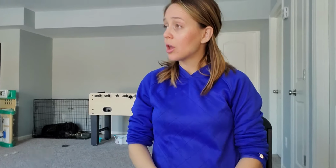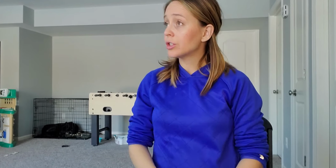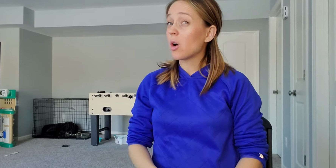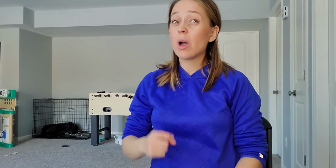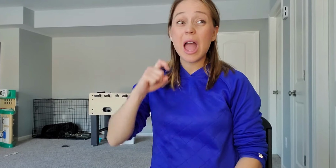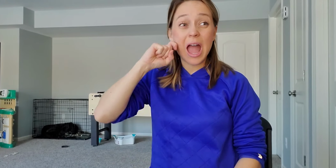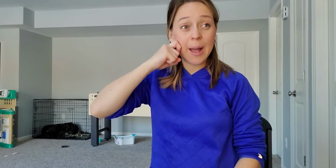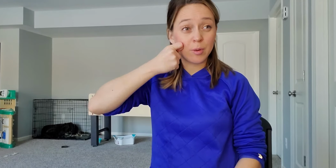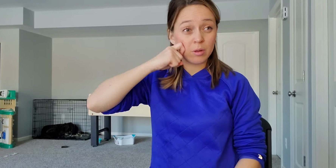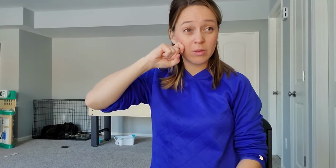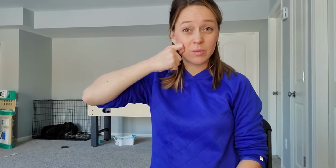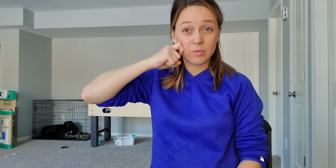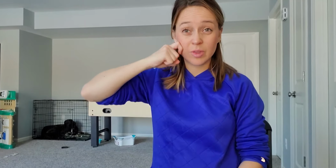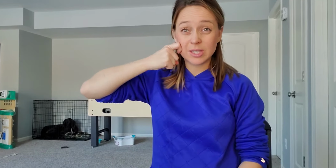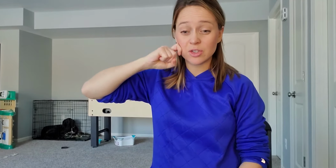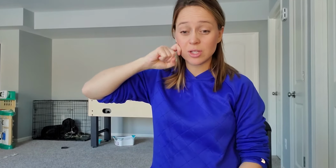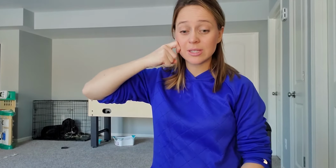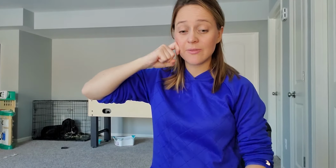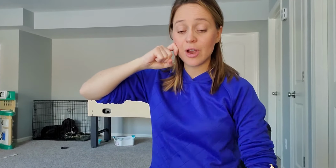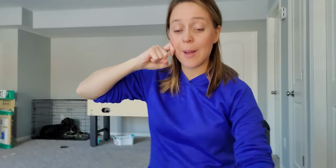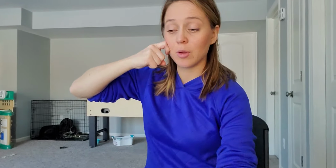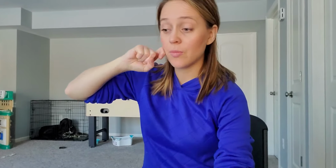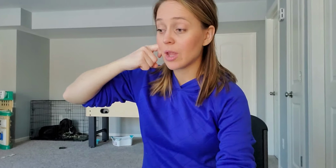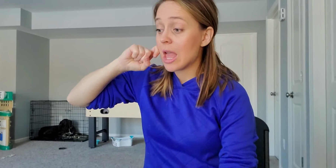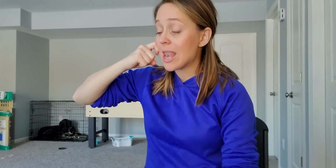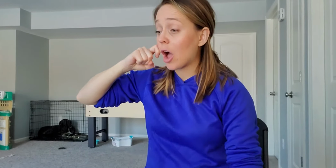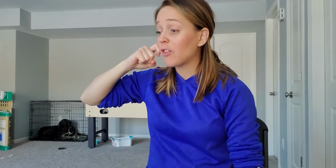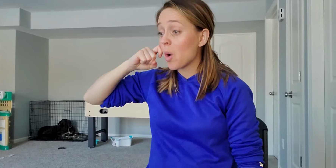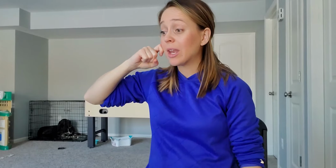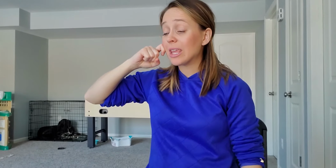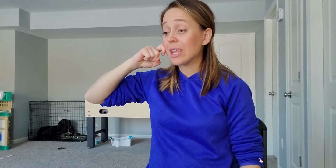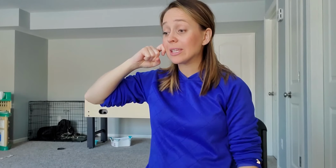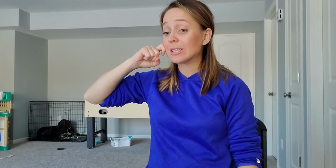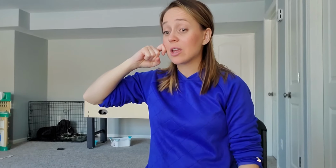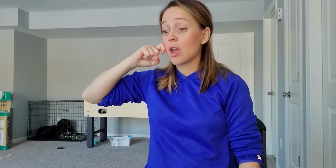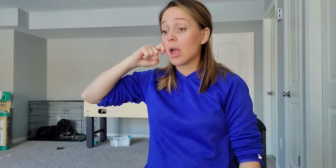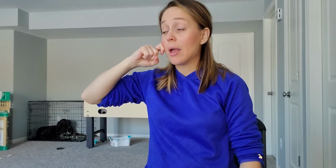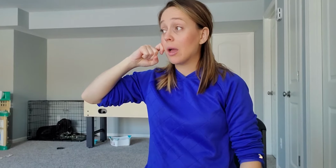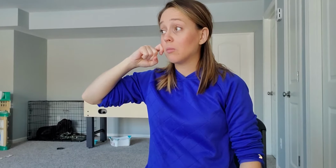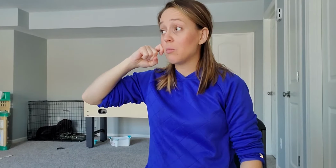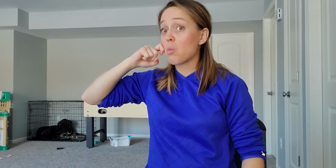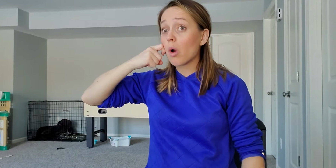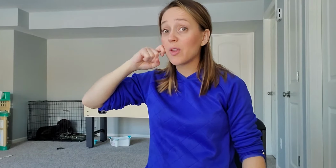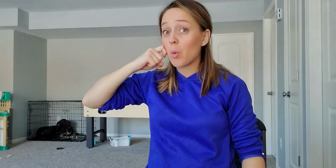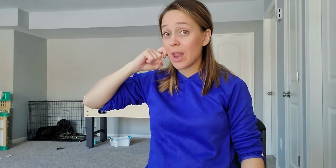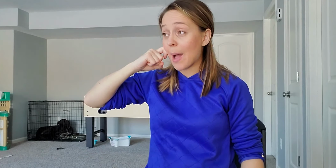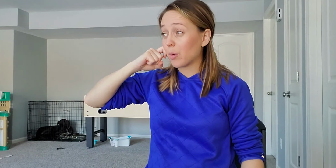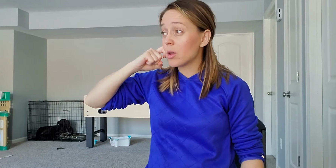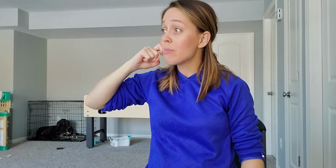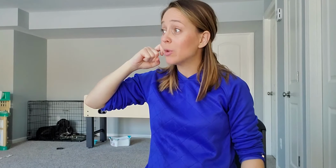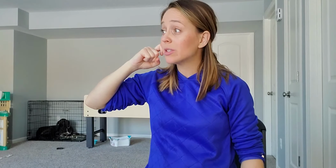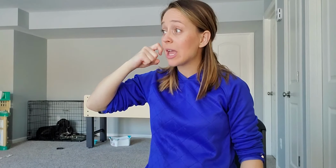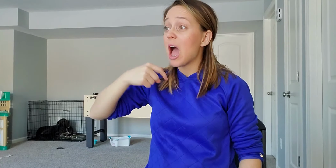So, apple, this is just a sign for apple. Now, if you want to eat more than one apple, maybe you'd say,